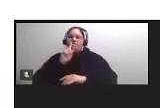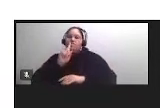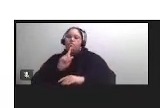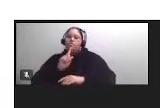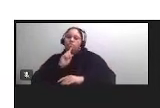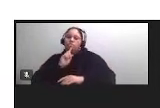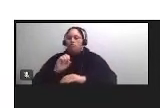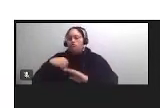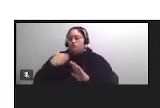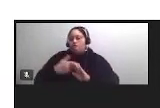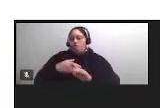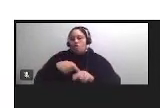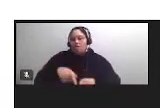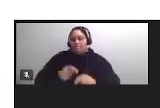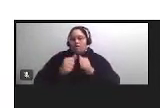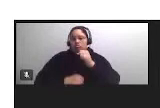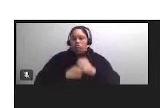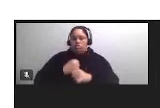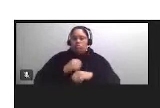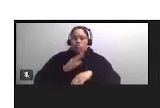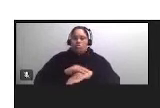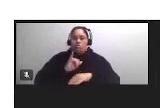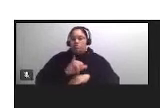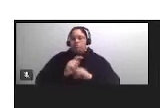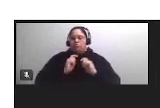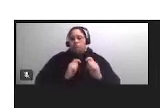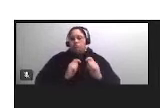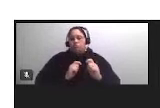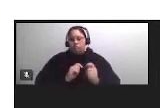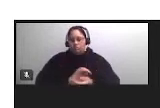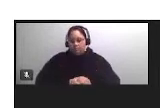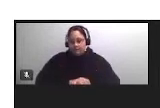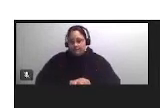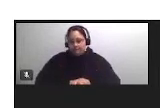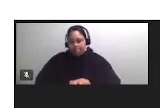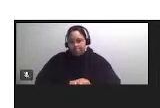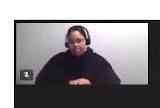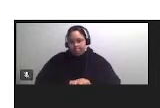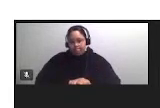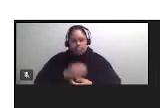far in this financial year on this transportation.